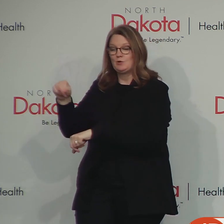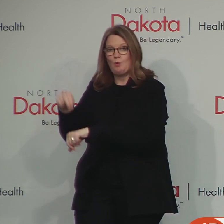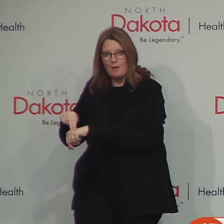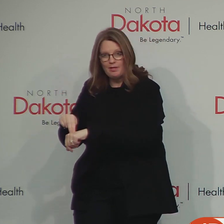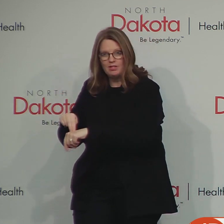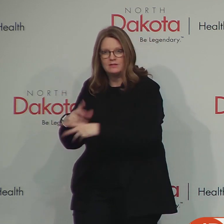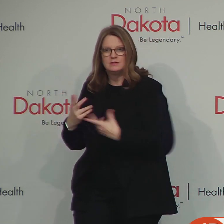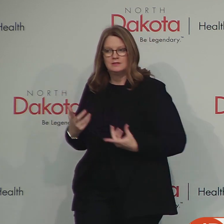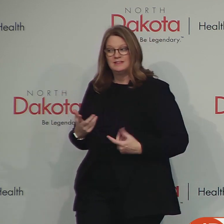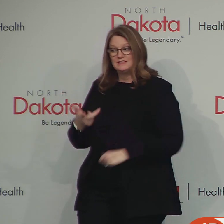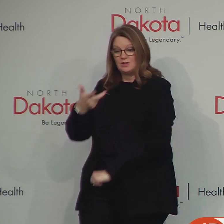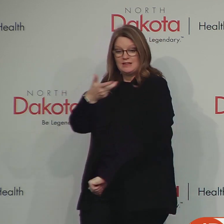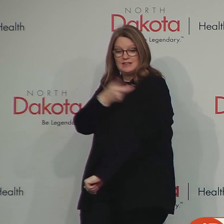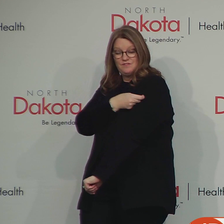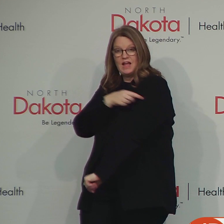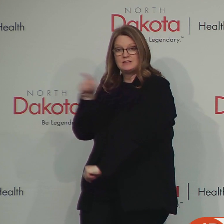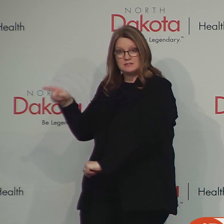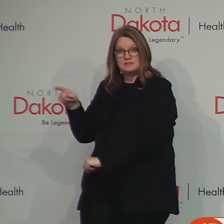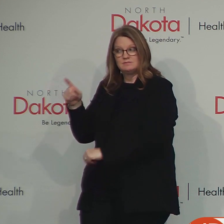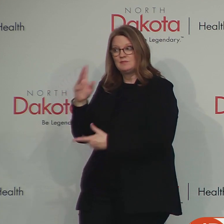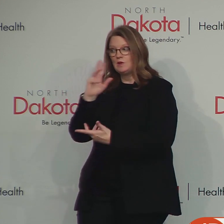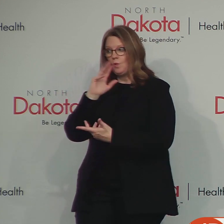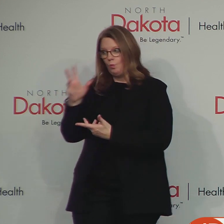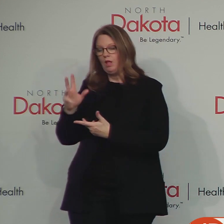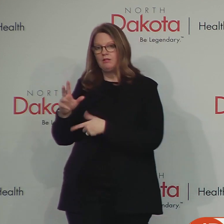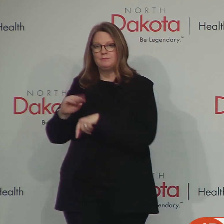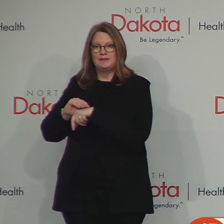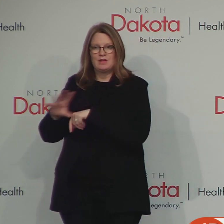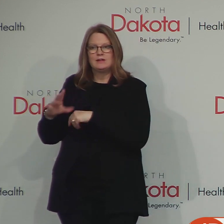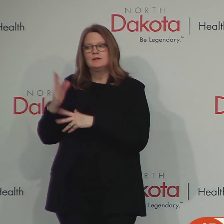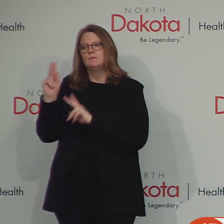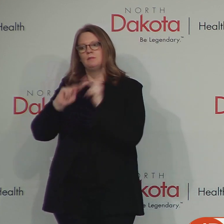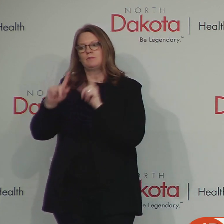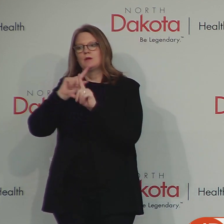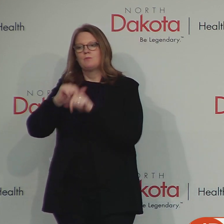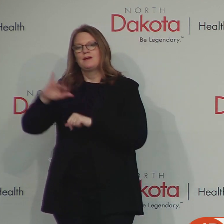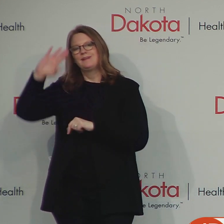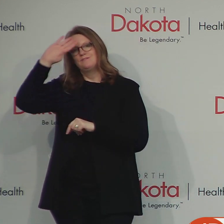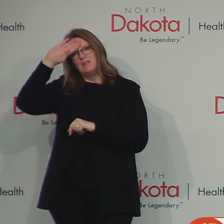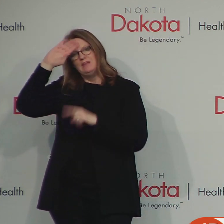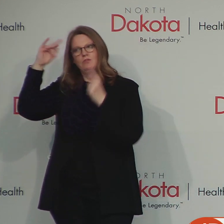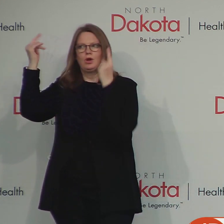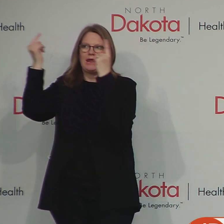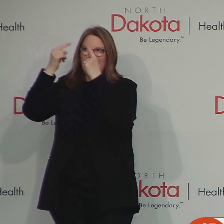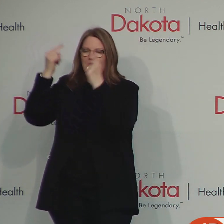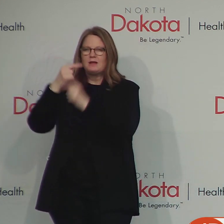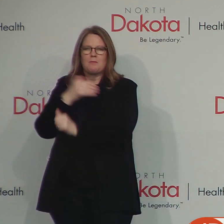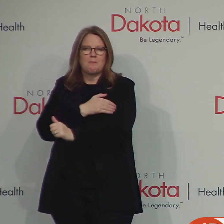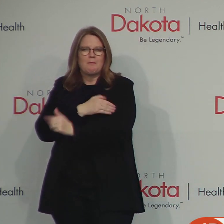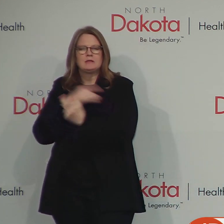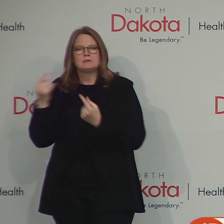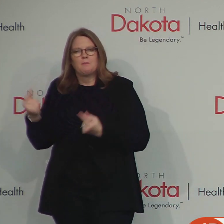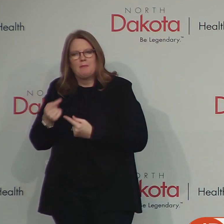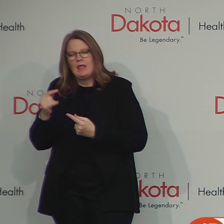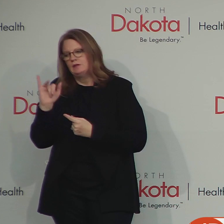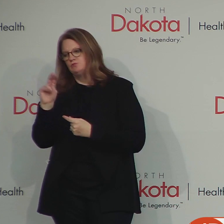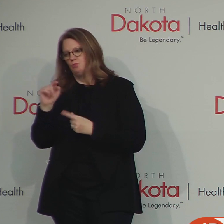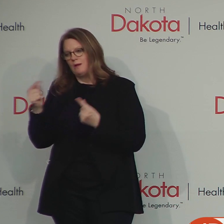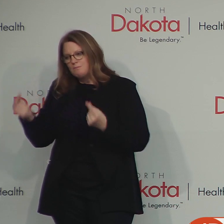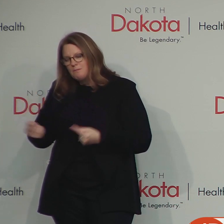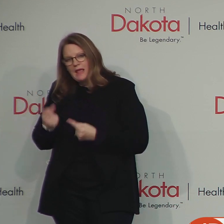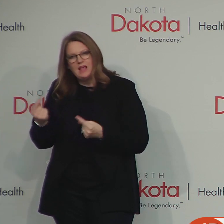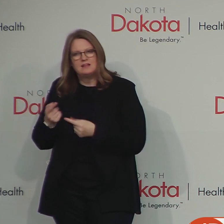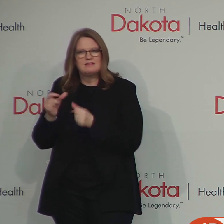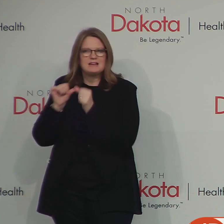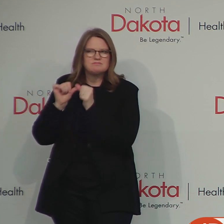These vaccines will have some side effects. People are reporting fever, headache, muscle pain, joint pain, but they